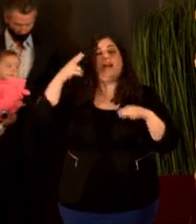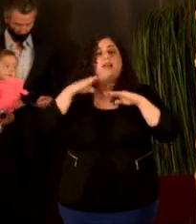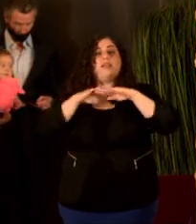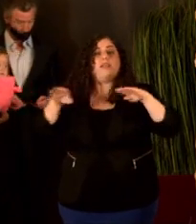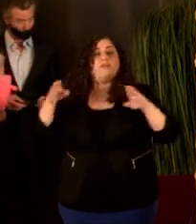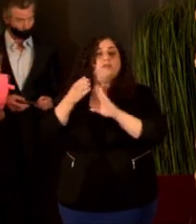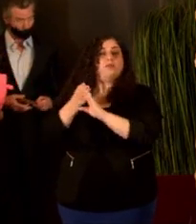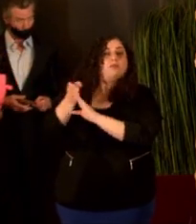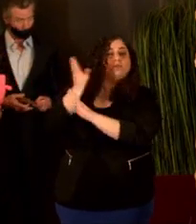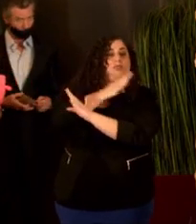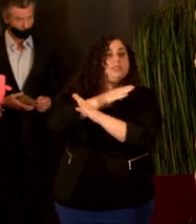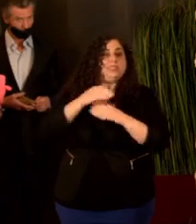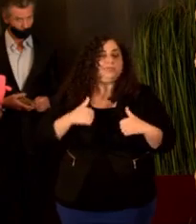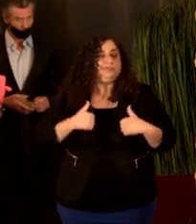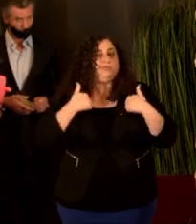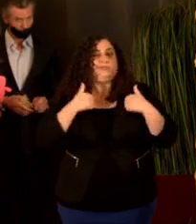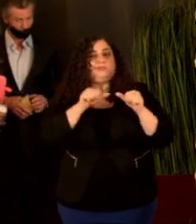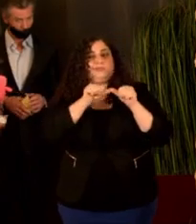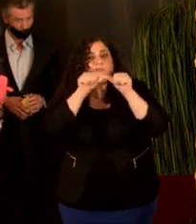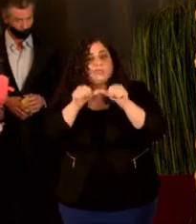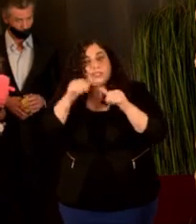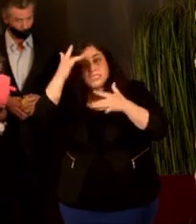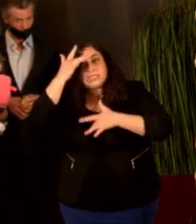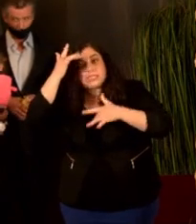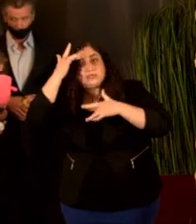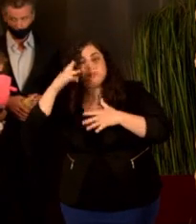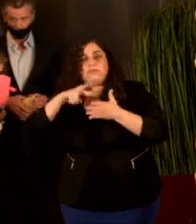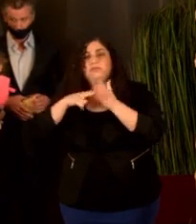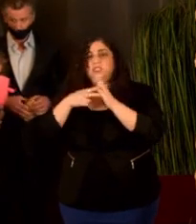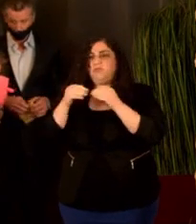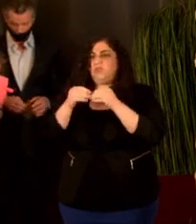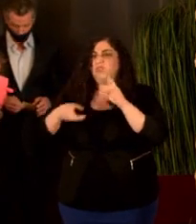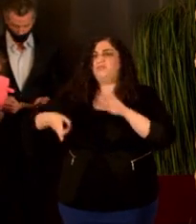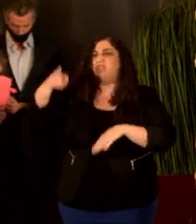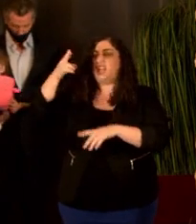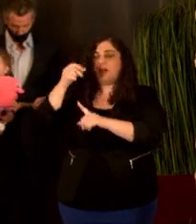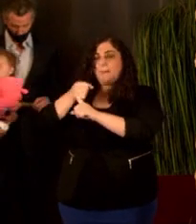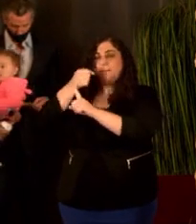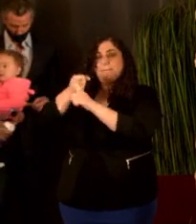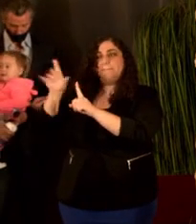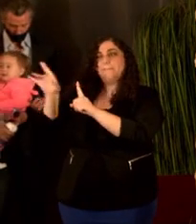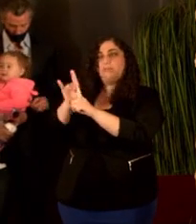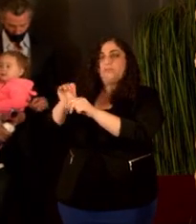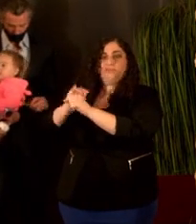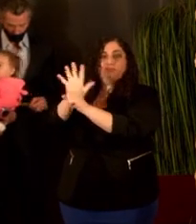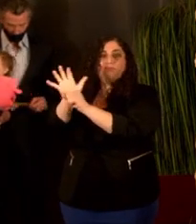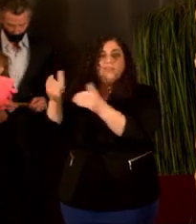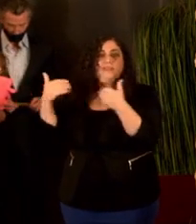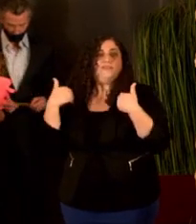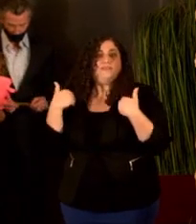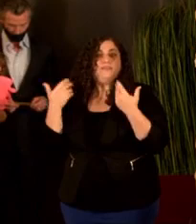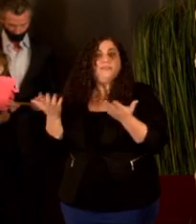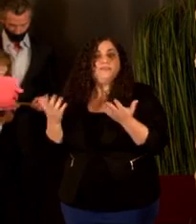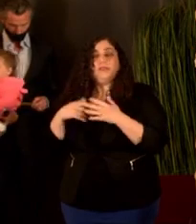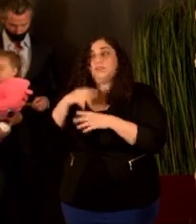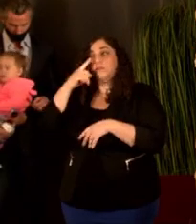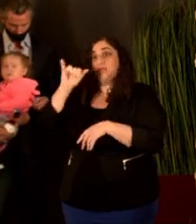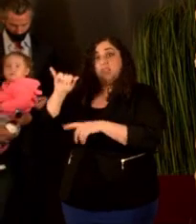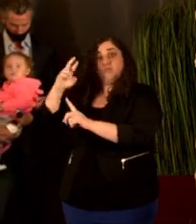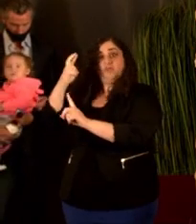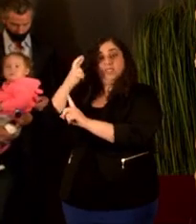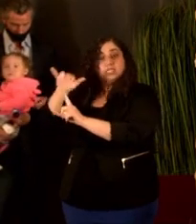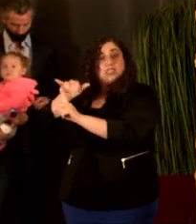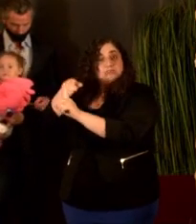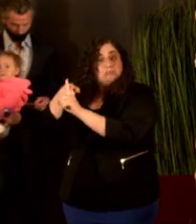pre-existing chronic illnesses and compromised immune systems. For that reason, there has never been a time where it was more critical to move